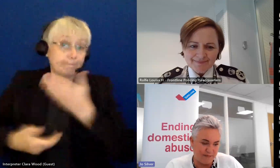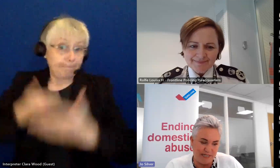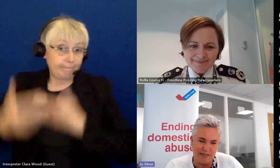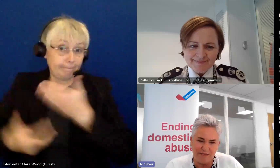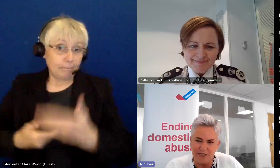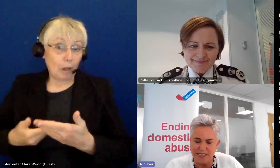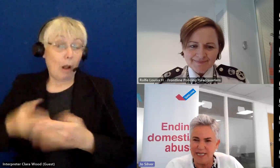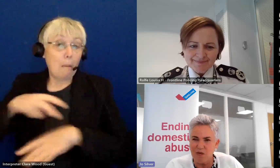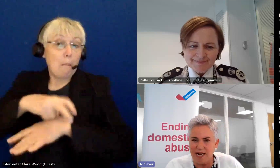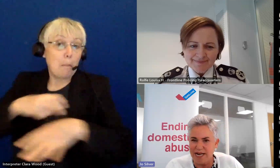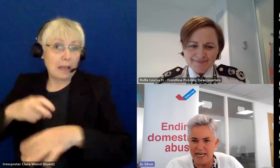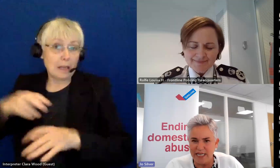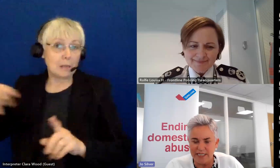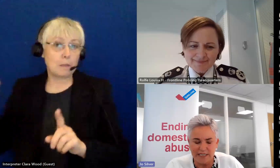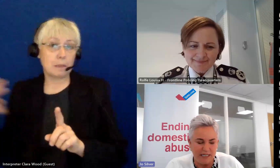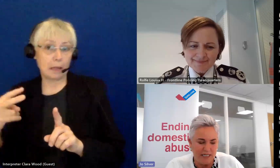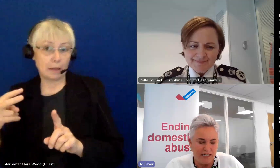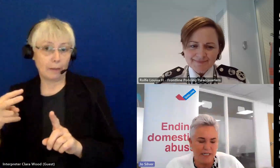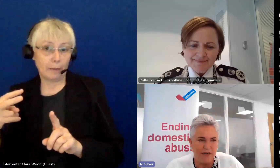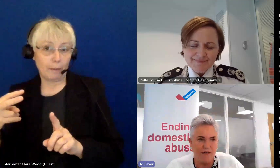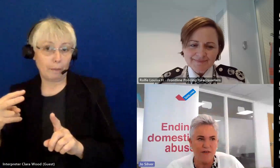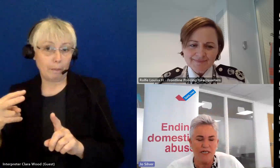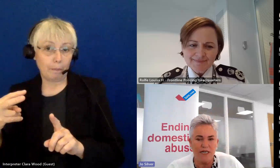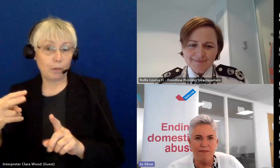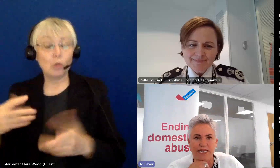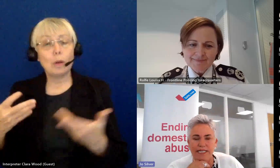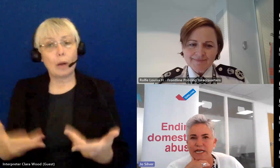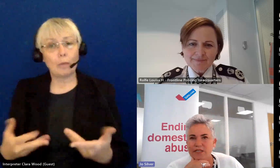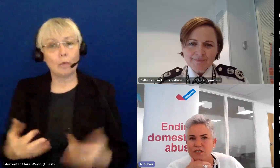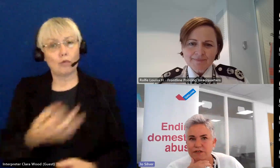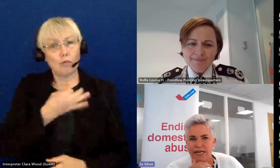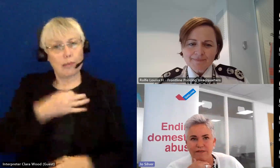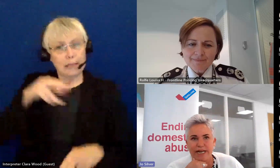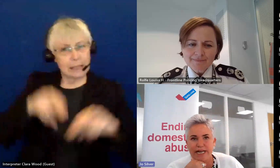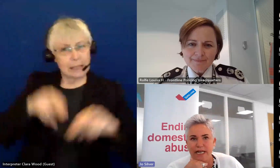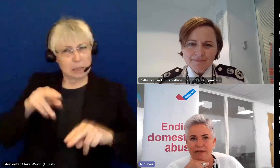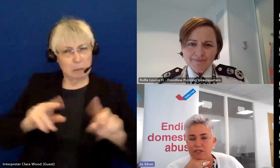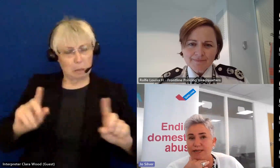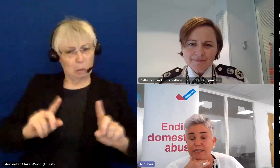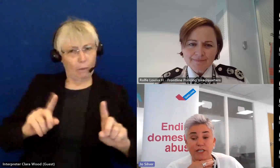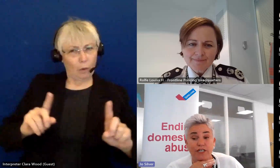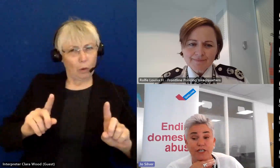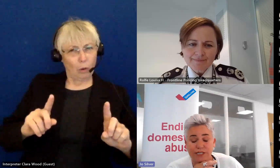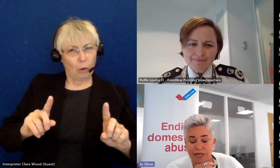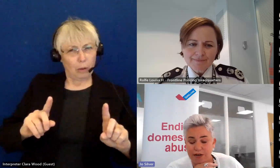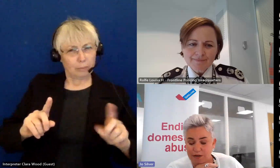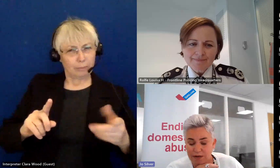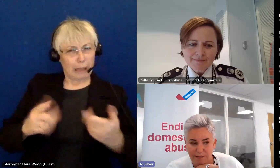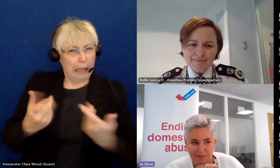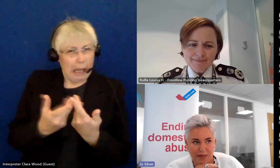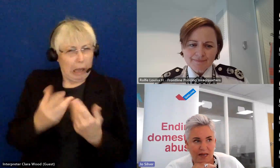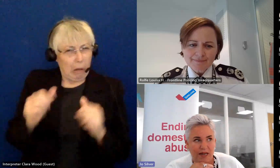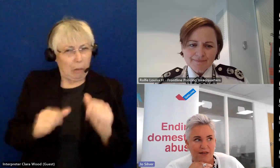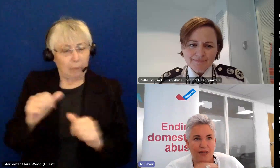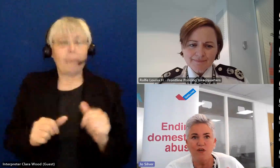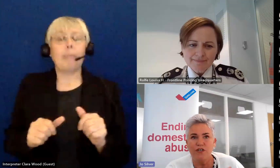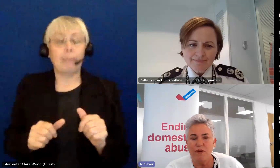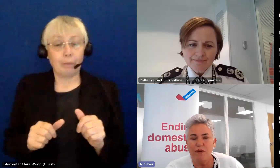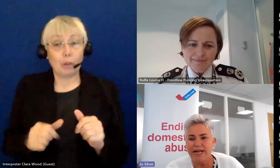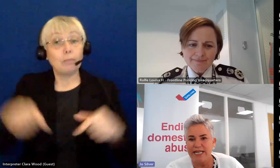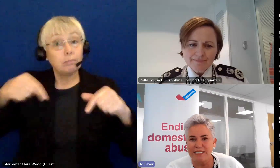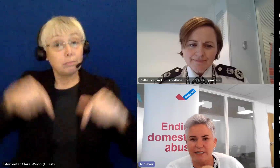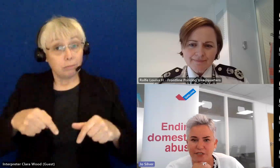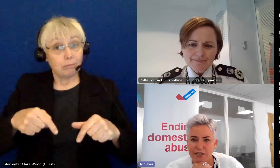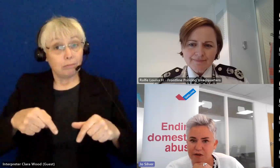risk assessment? And firstly, why? So in this country, really, 20 years ago, there